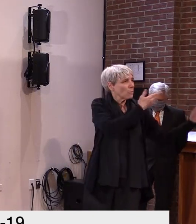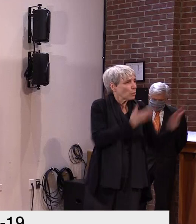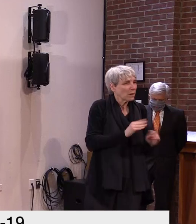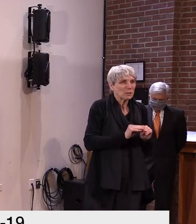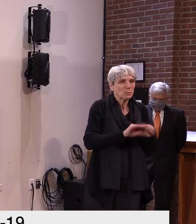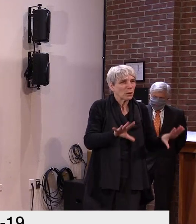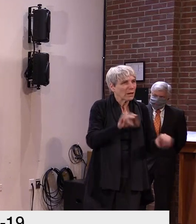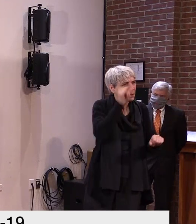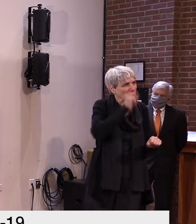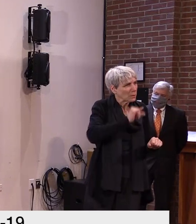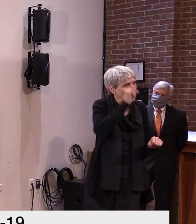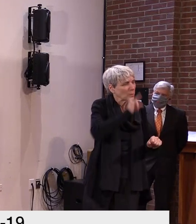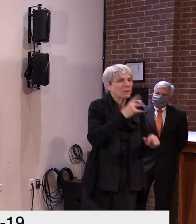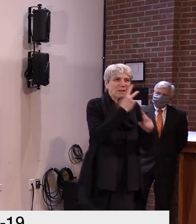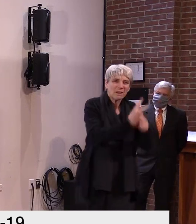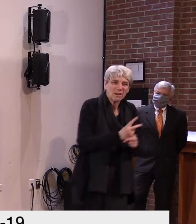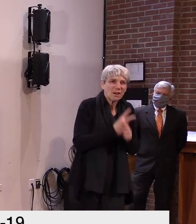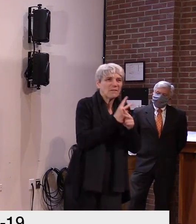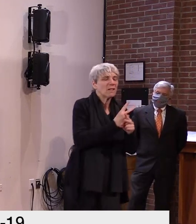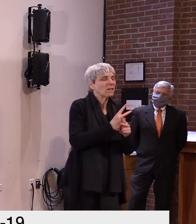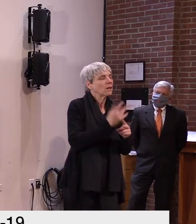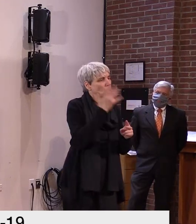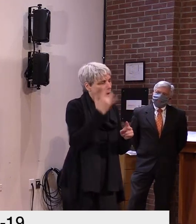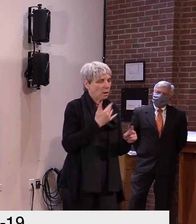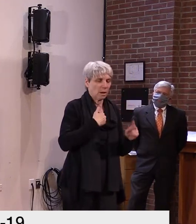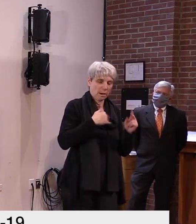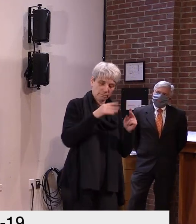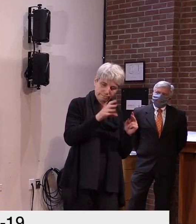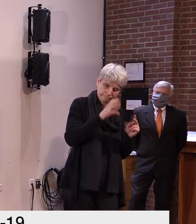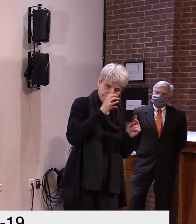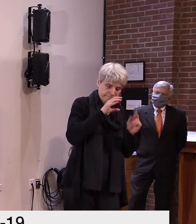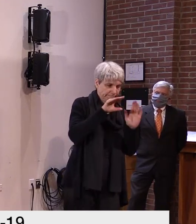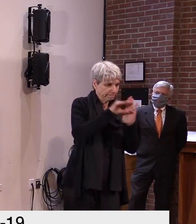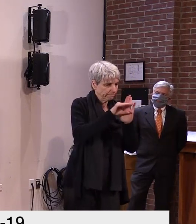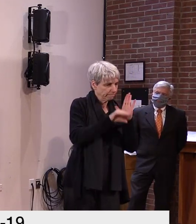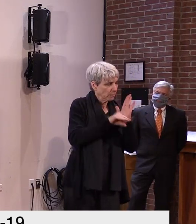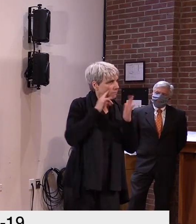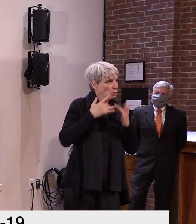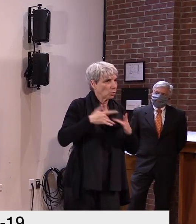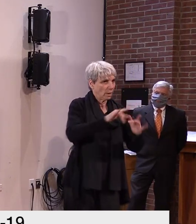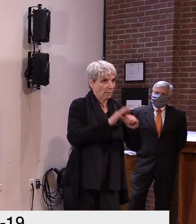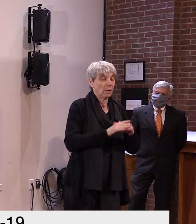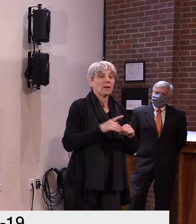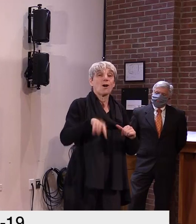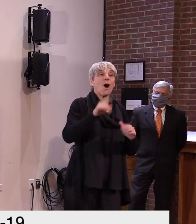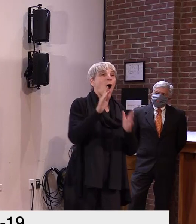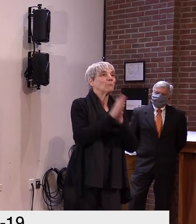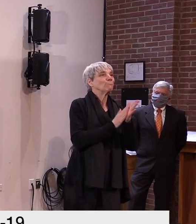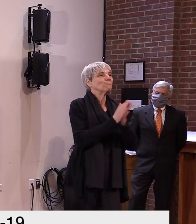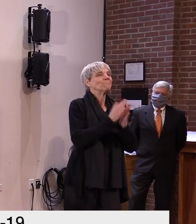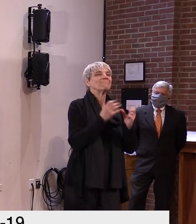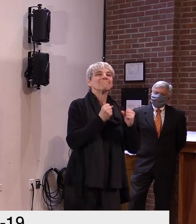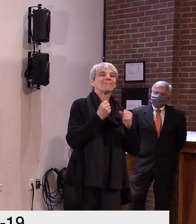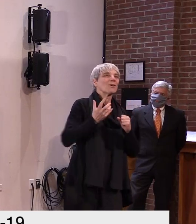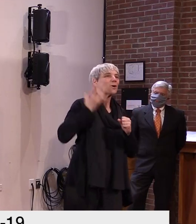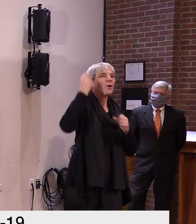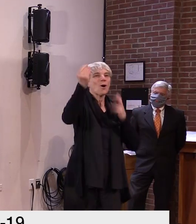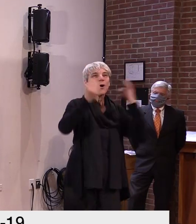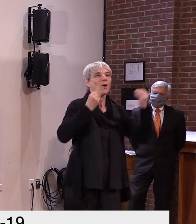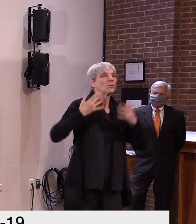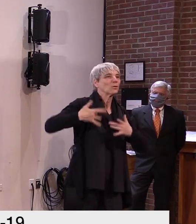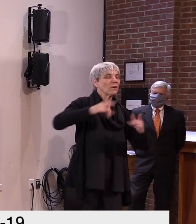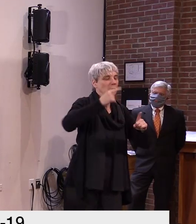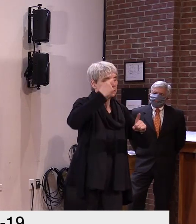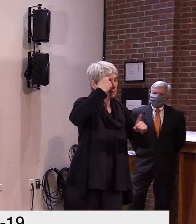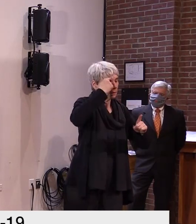strict guidance for travel. So I remind you, please, please think about any travel plans carefully